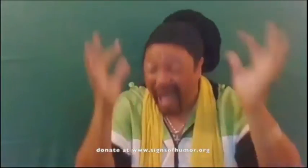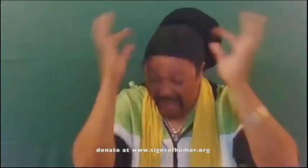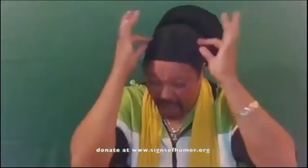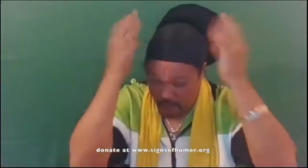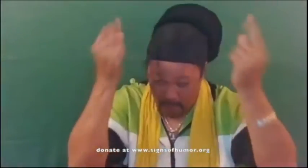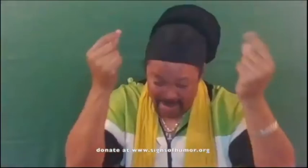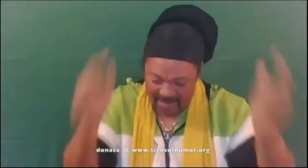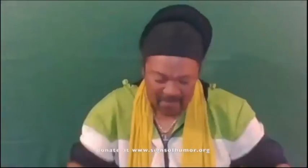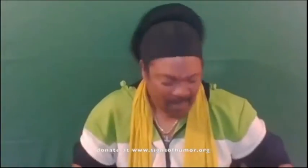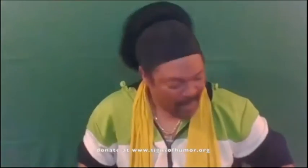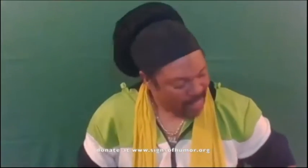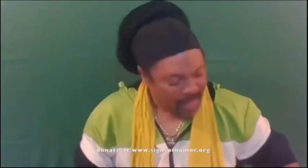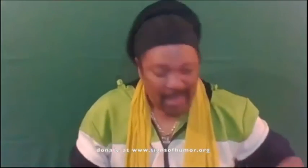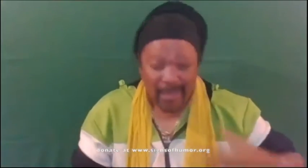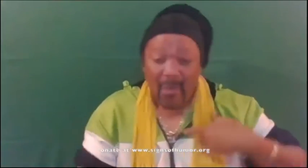One thing that's great about our hair, check this out.